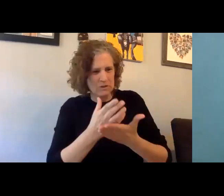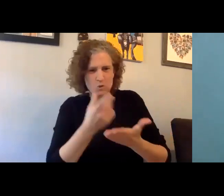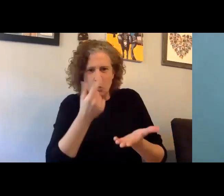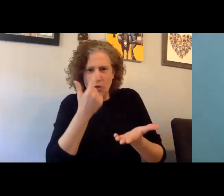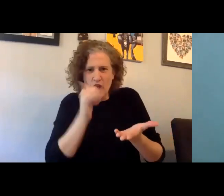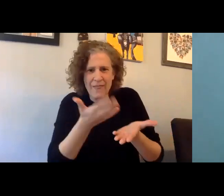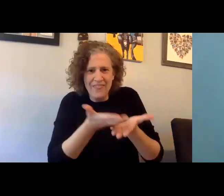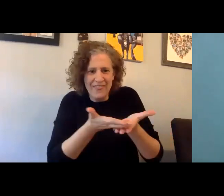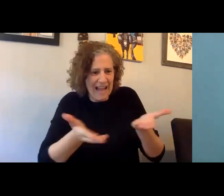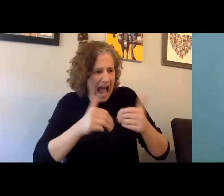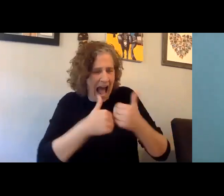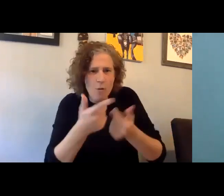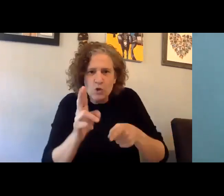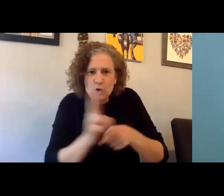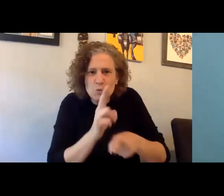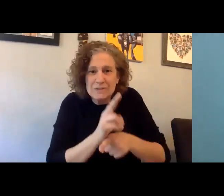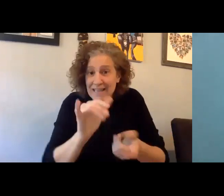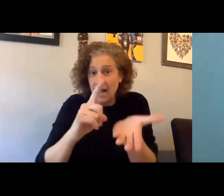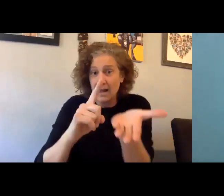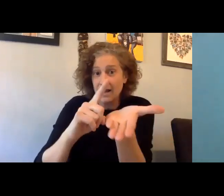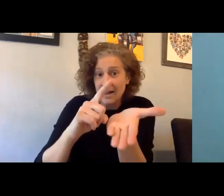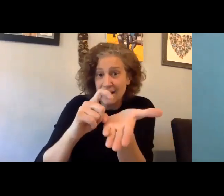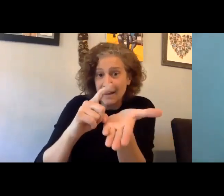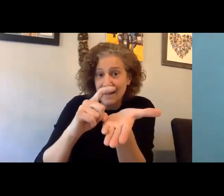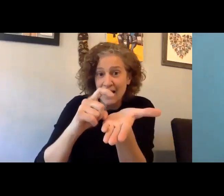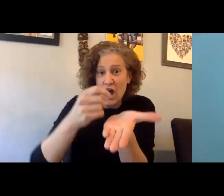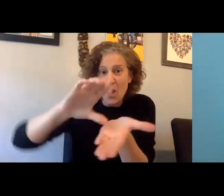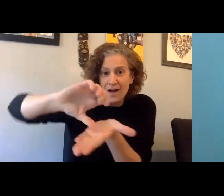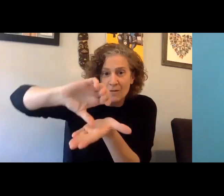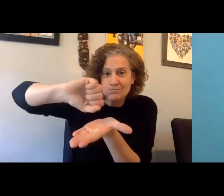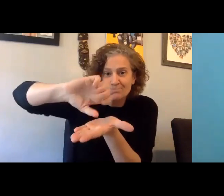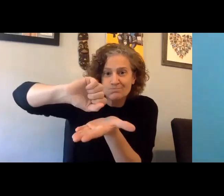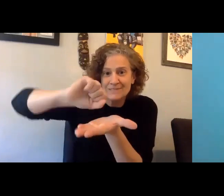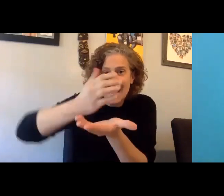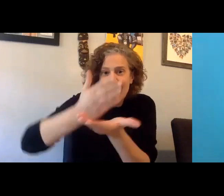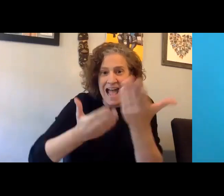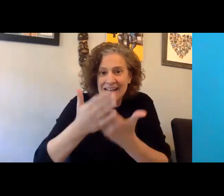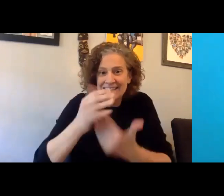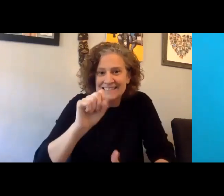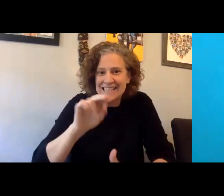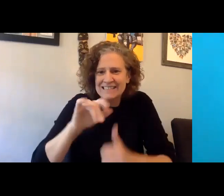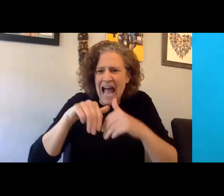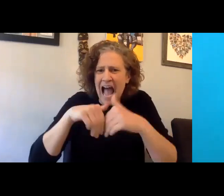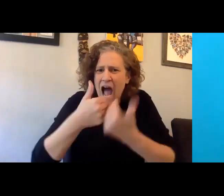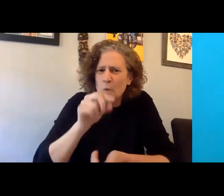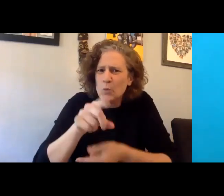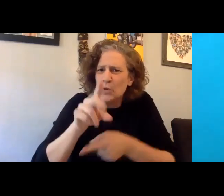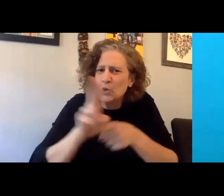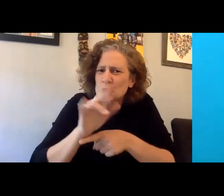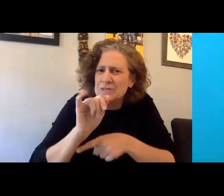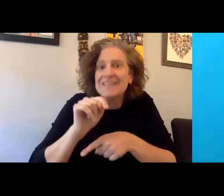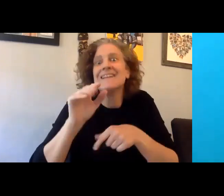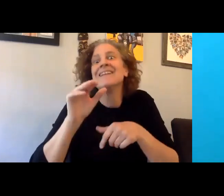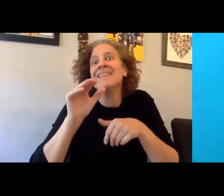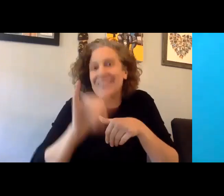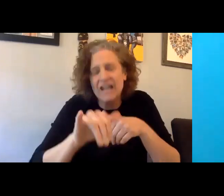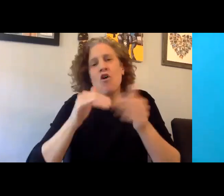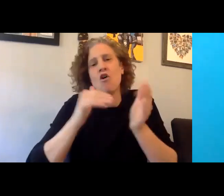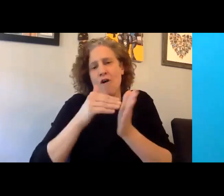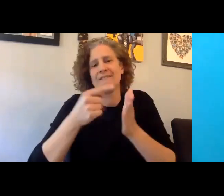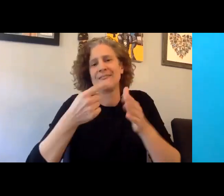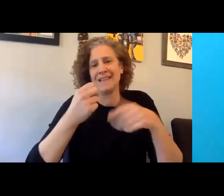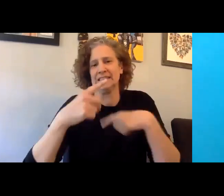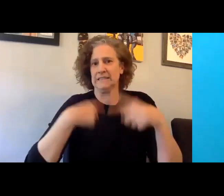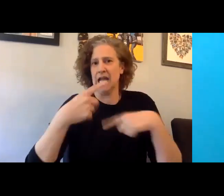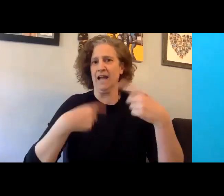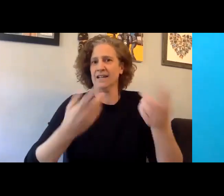that way. Think about the picture. What does it look like? How do you use it? Like hand sanitizer, does it have a pump? Do you squeeze it? How do you